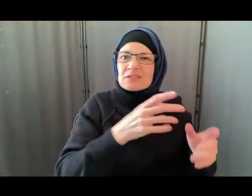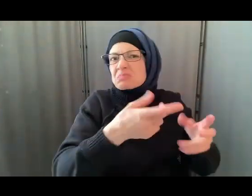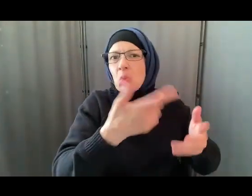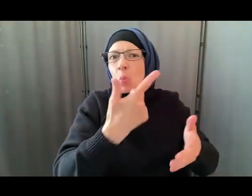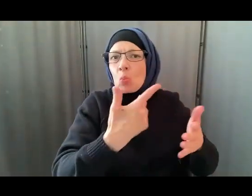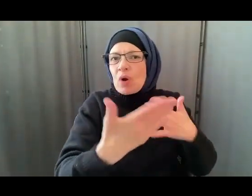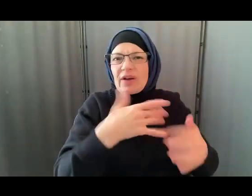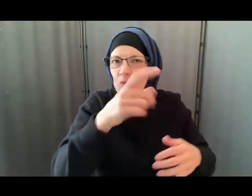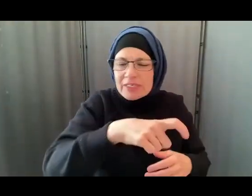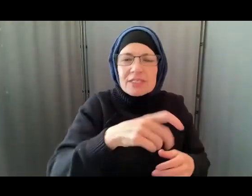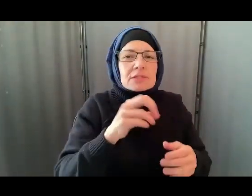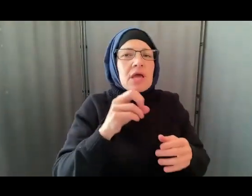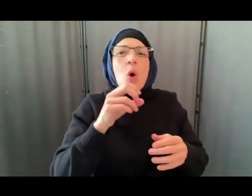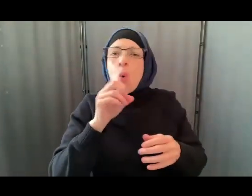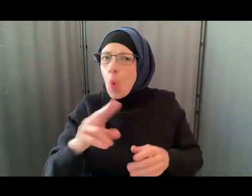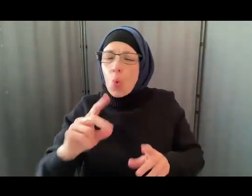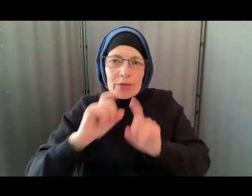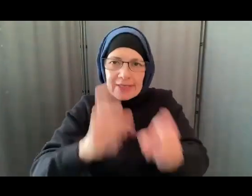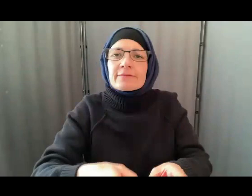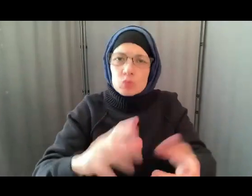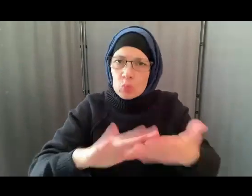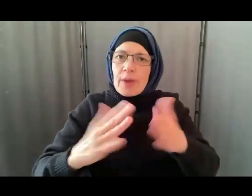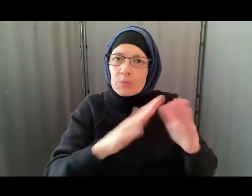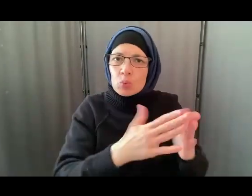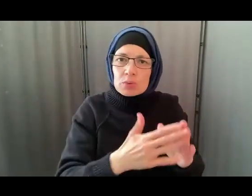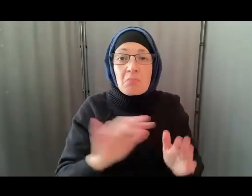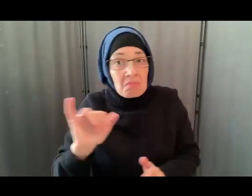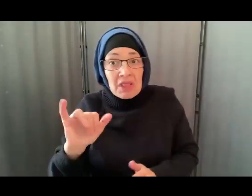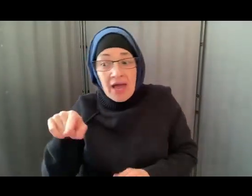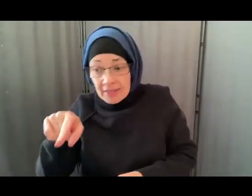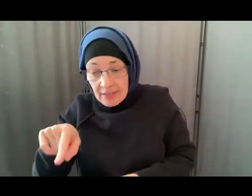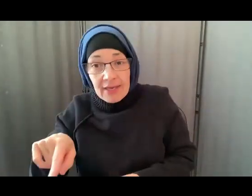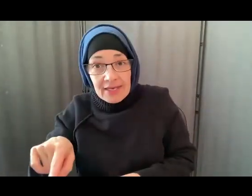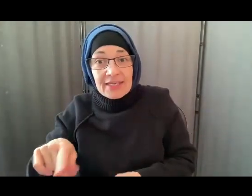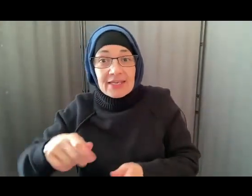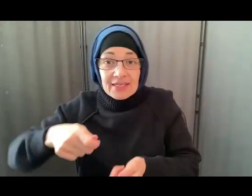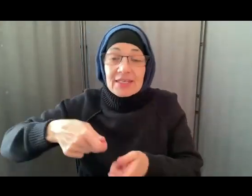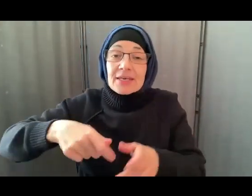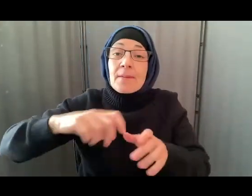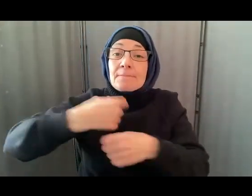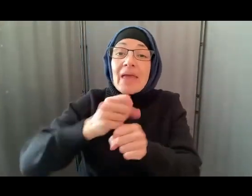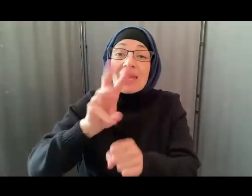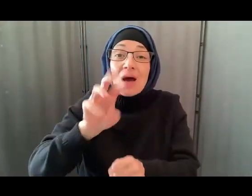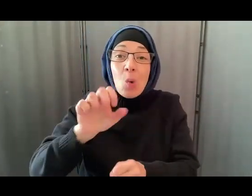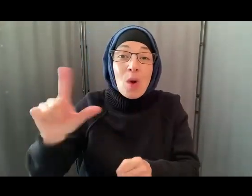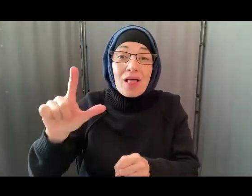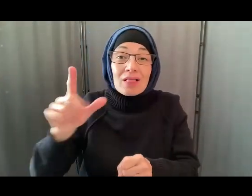well, and that well is still bringing water until today.